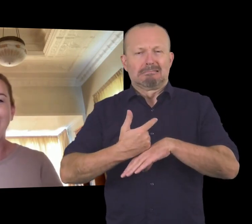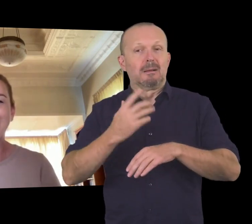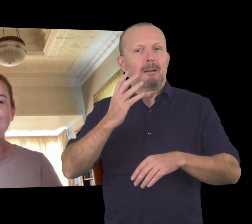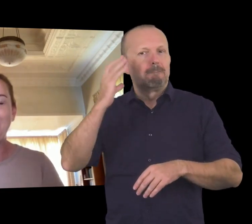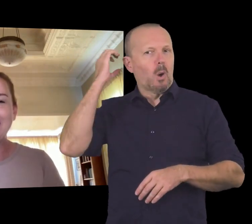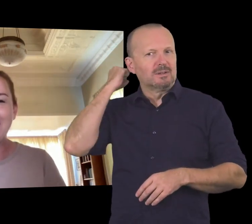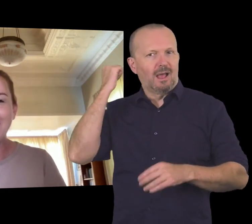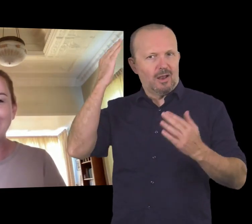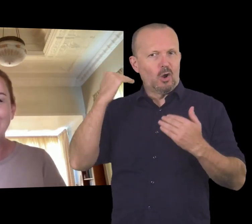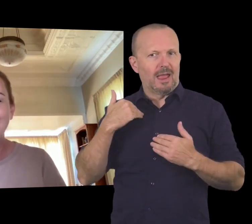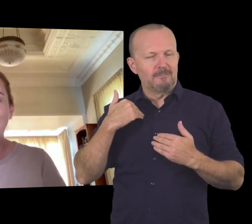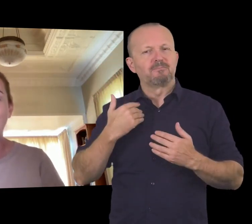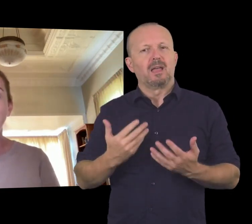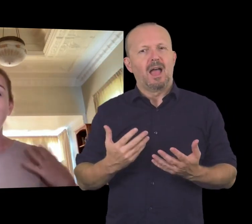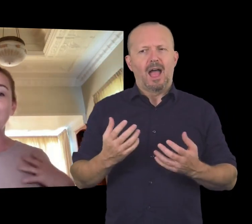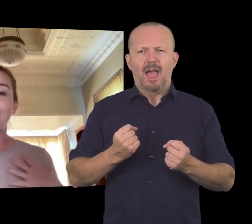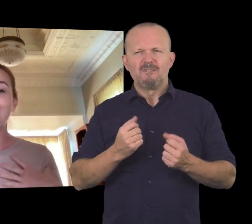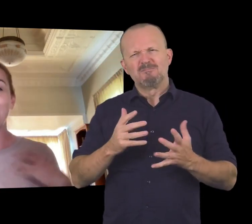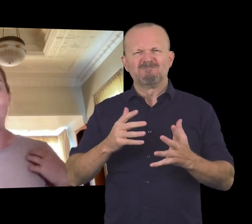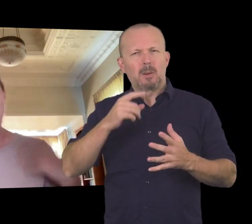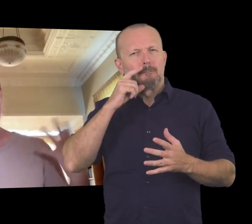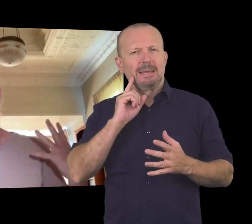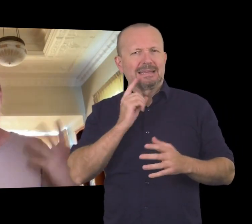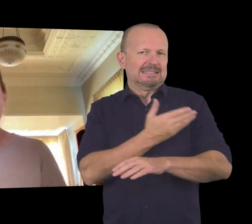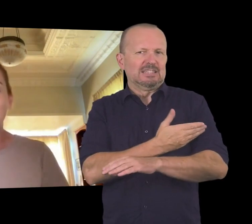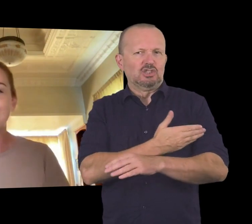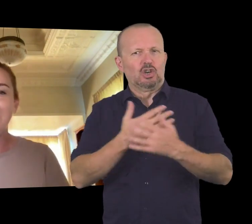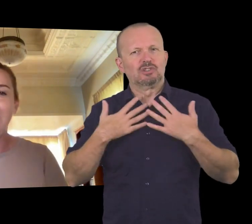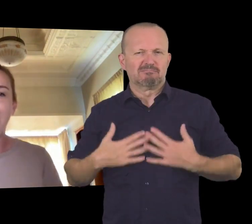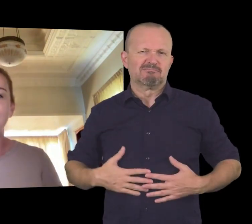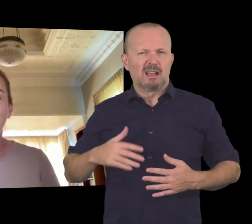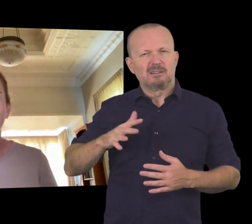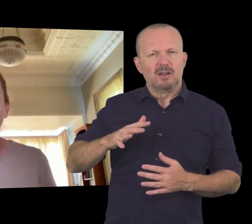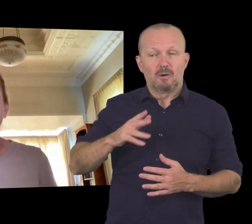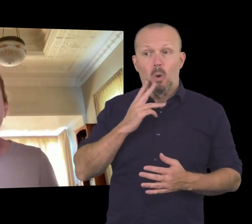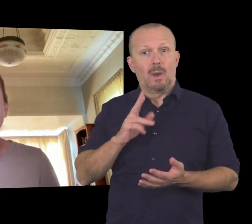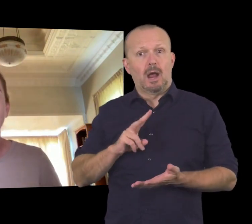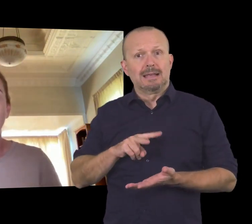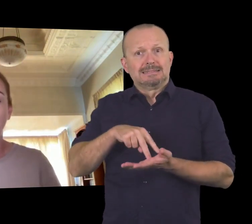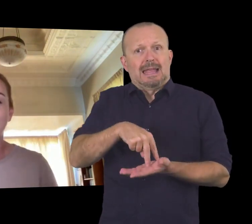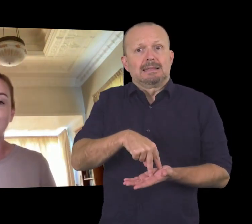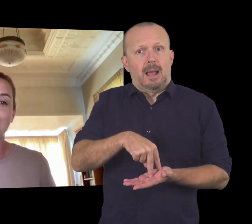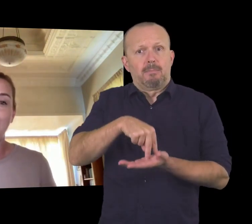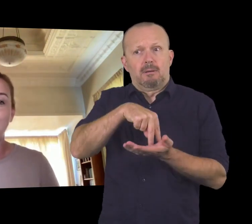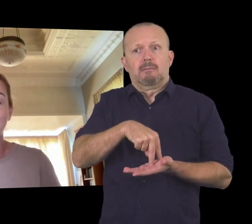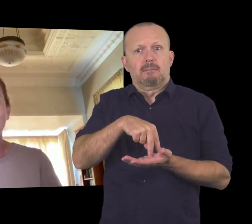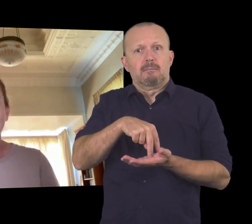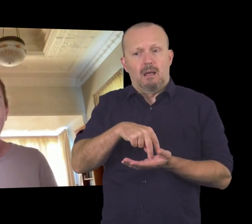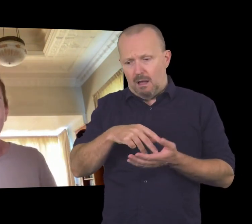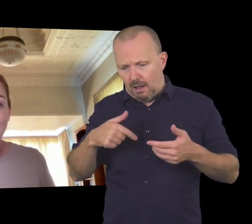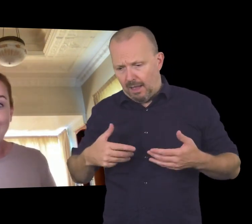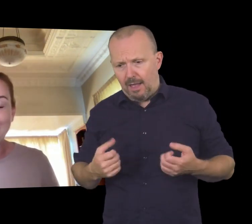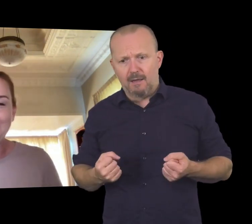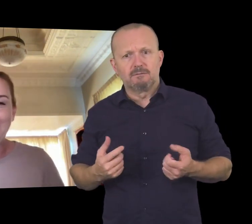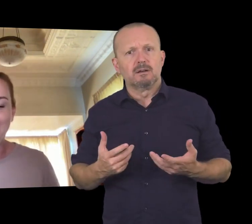here in a ponytail. I'm wearing a sort of pinkish t-shirt, and when I stand up,